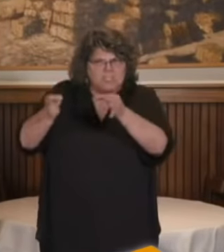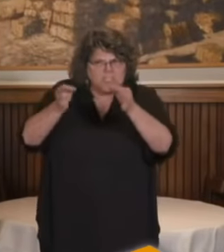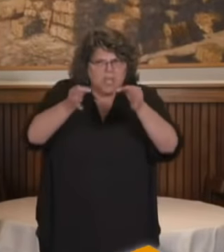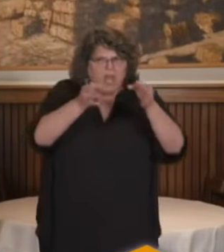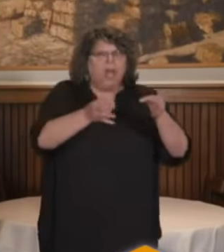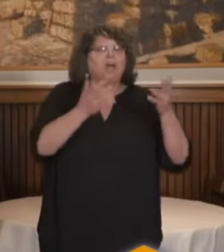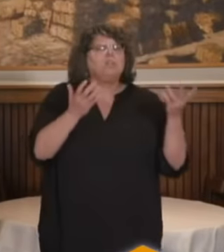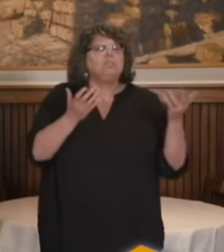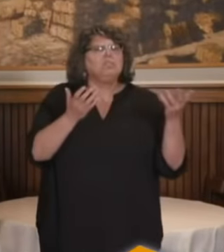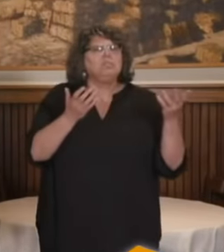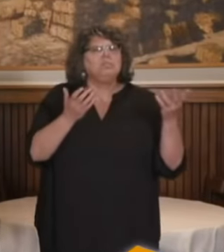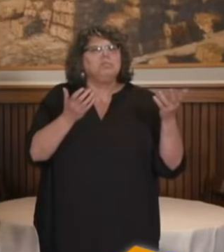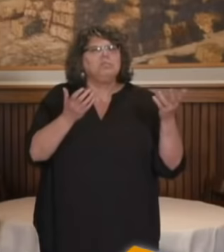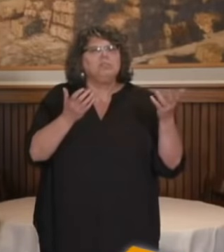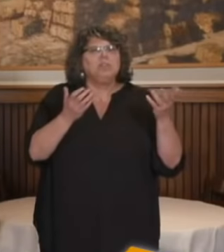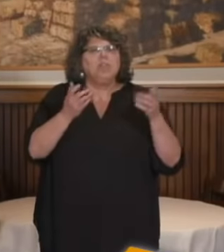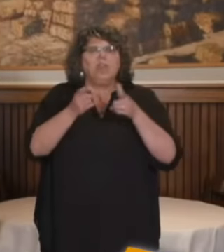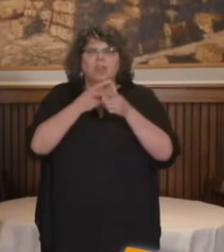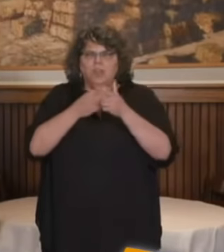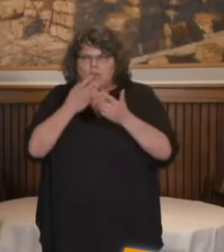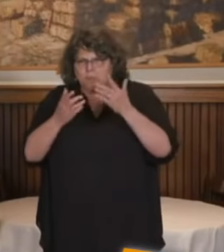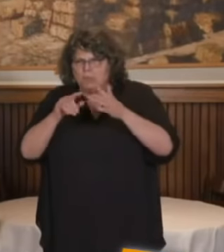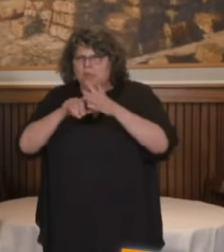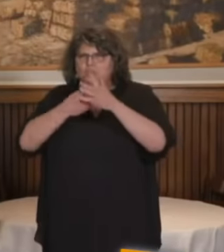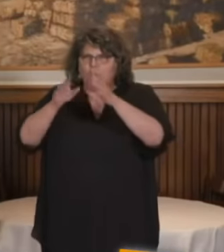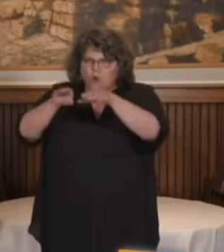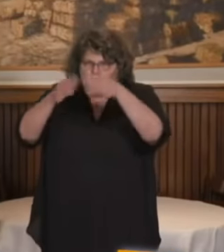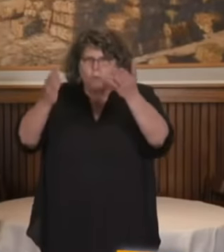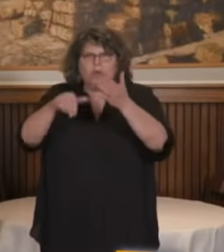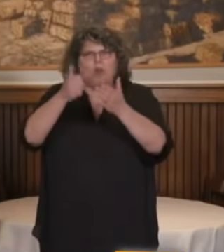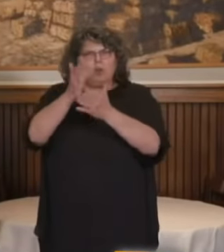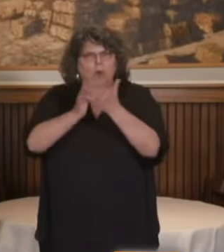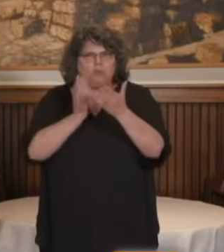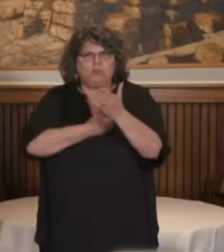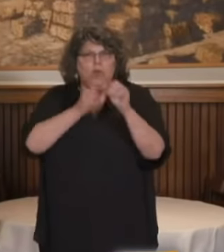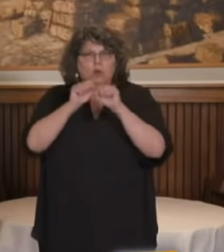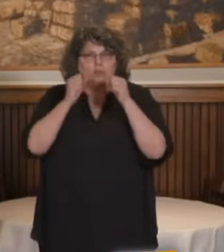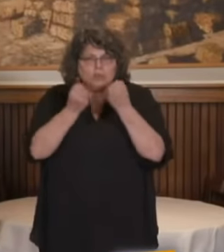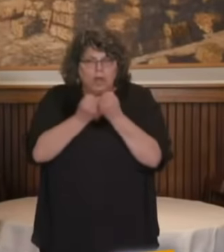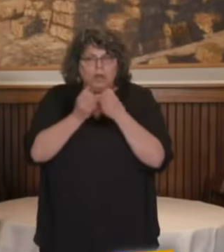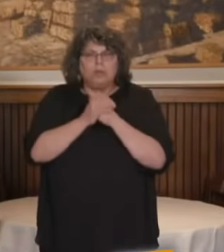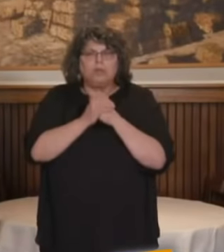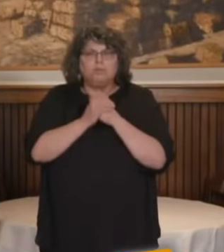to move more broadly into other sectors of our society. I should